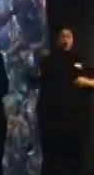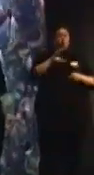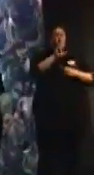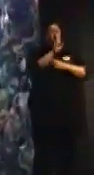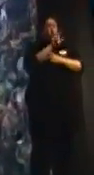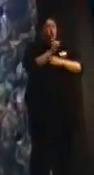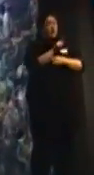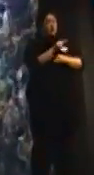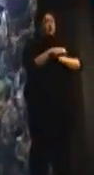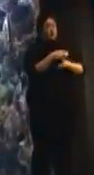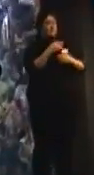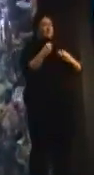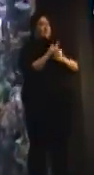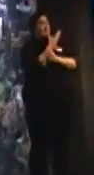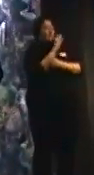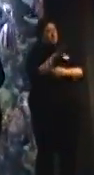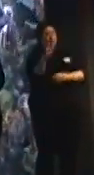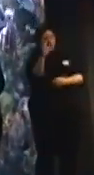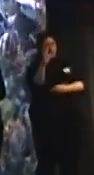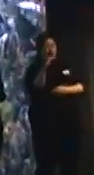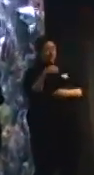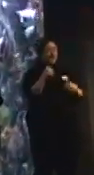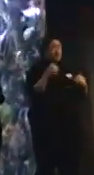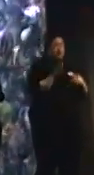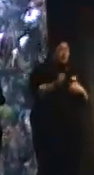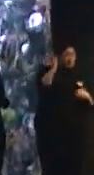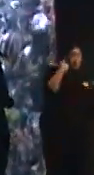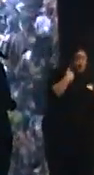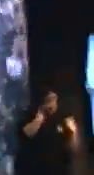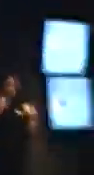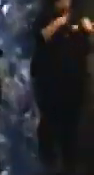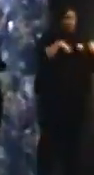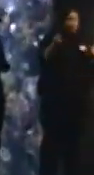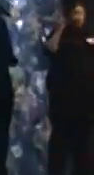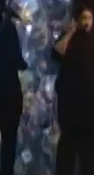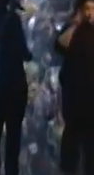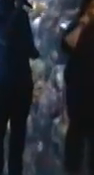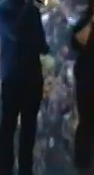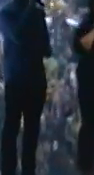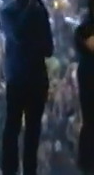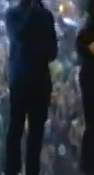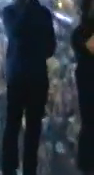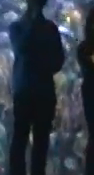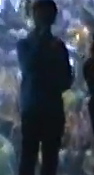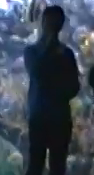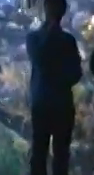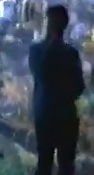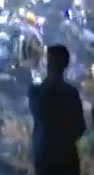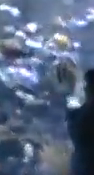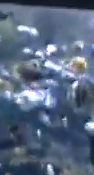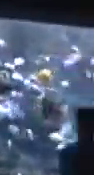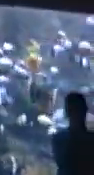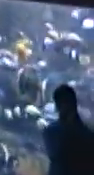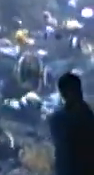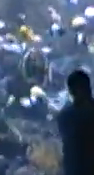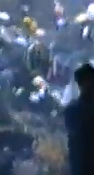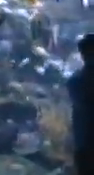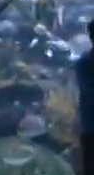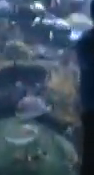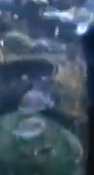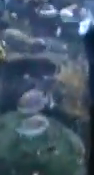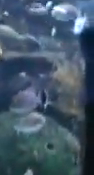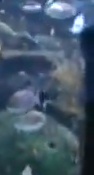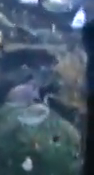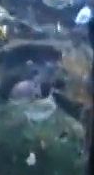All right, how about animal? Hands up for animal. All right, let's see some hands up for animal. How about mineral, like